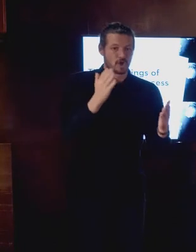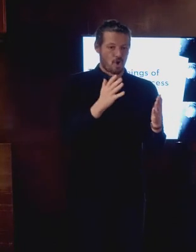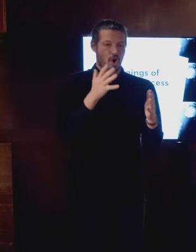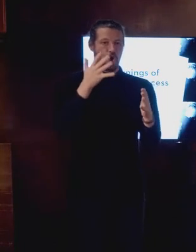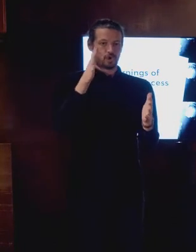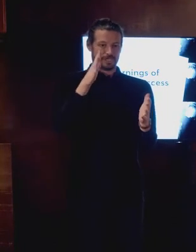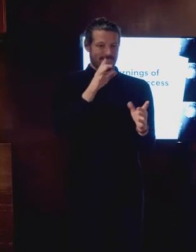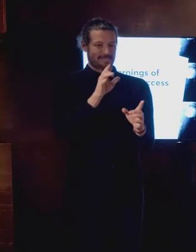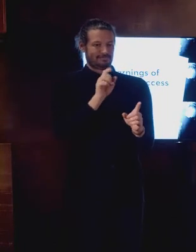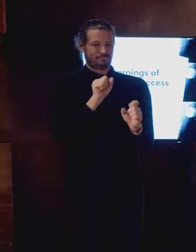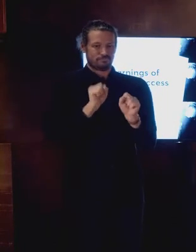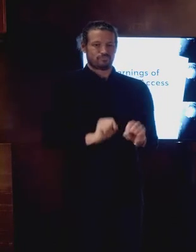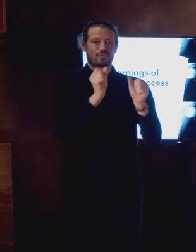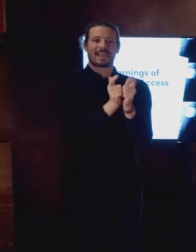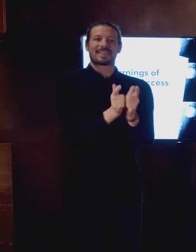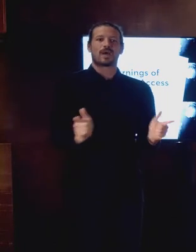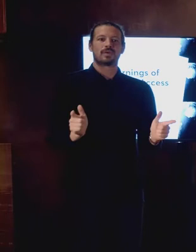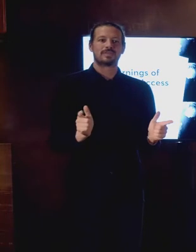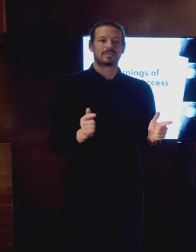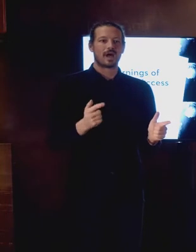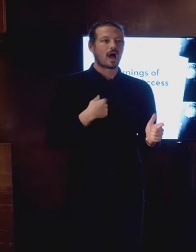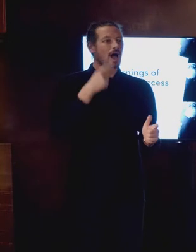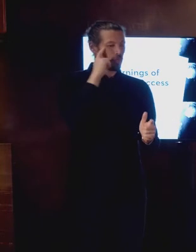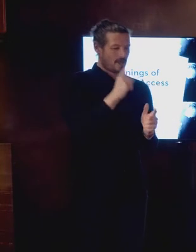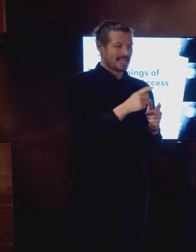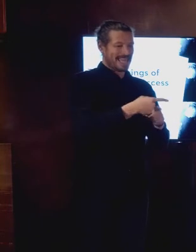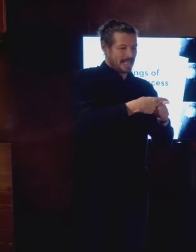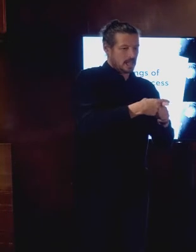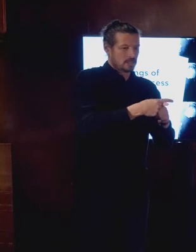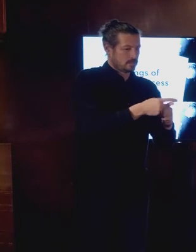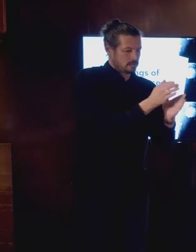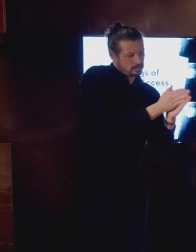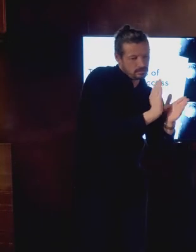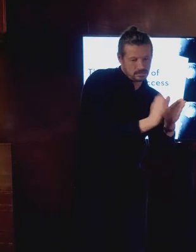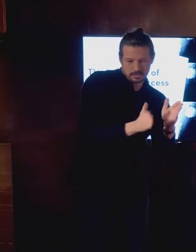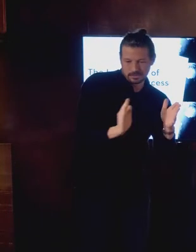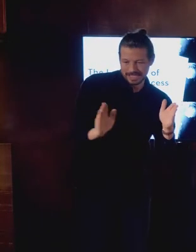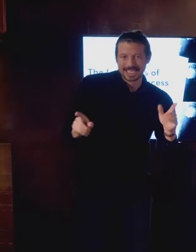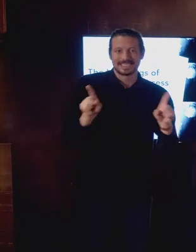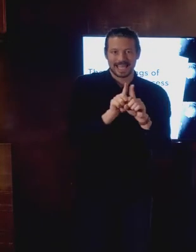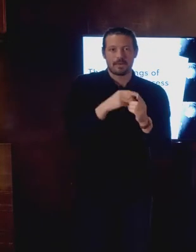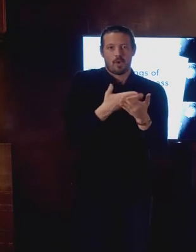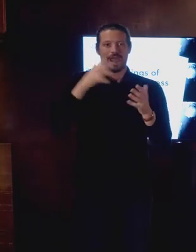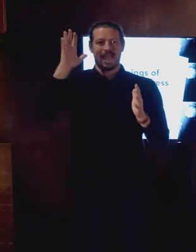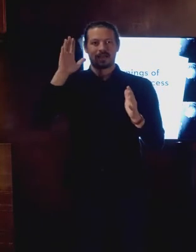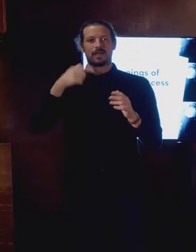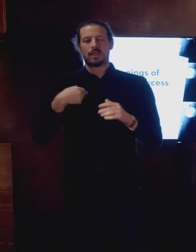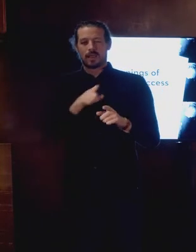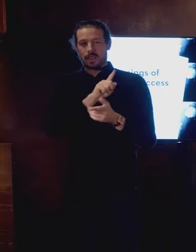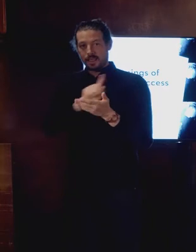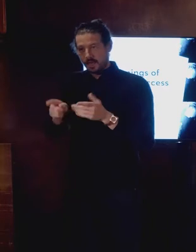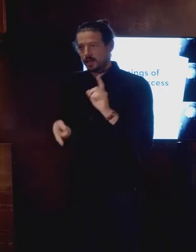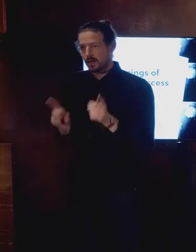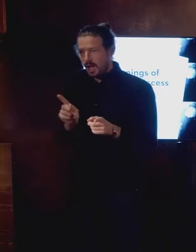own language. I thought Auslan was just interpreting English. So then I learned that Auslan was its own language with its own